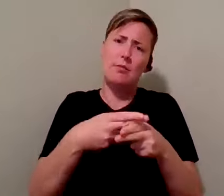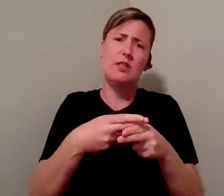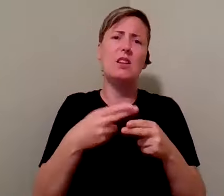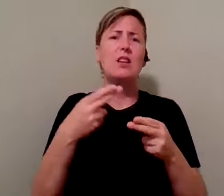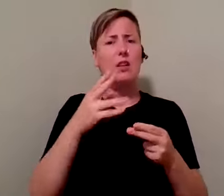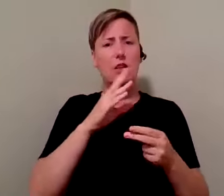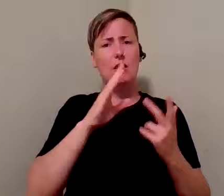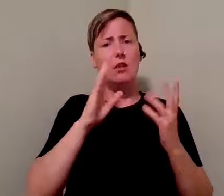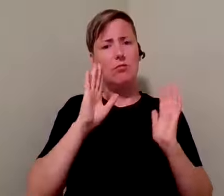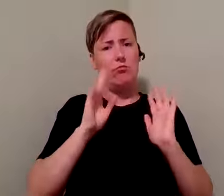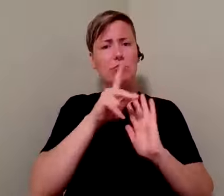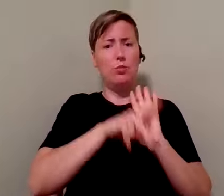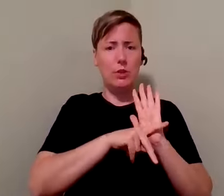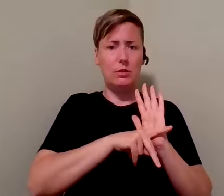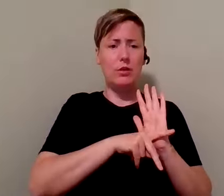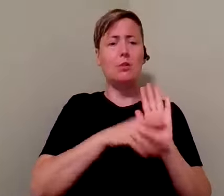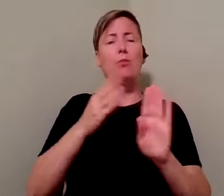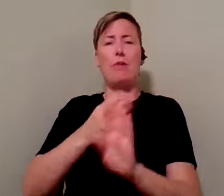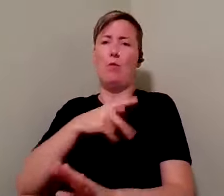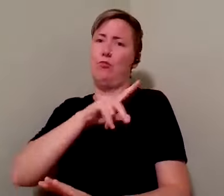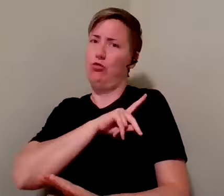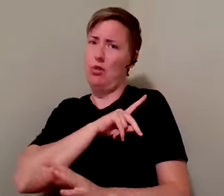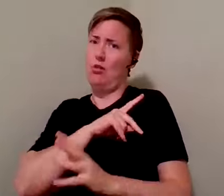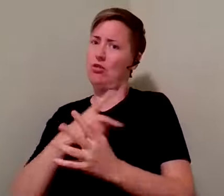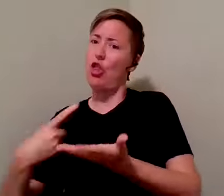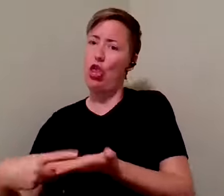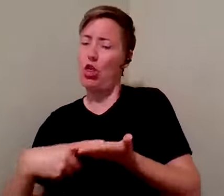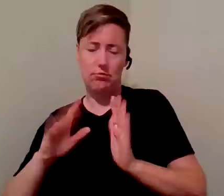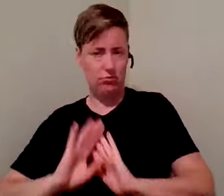place principles before personalities. Thanks, Sarah.